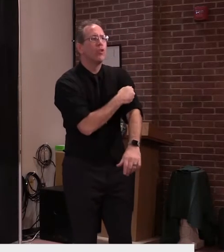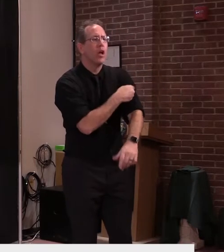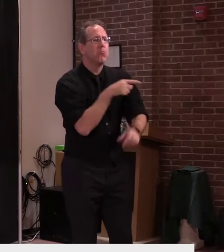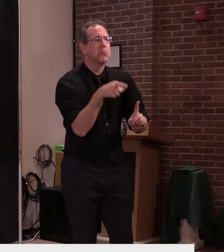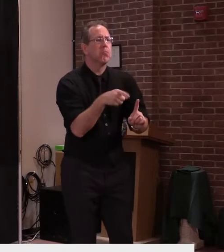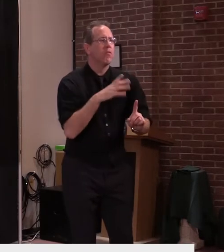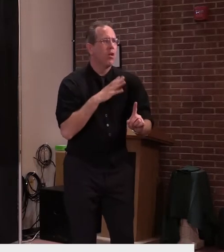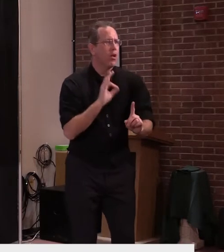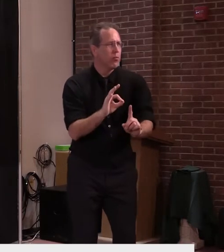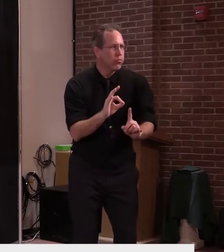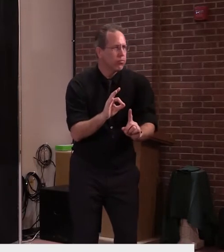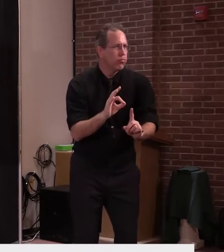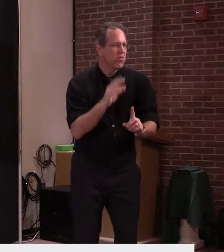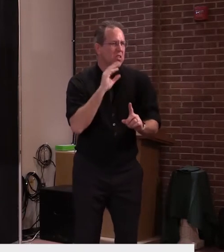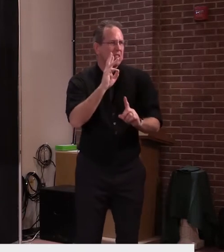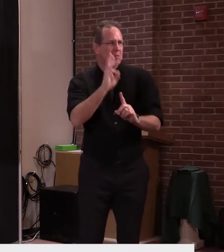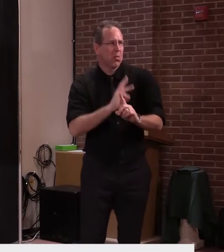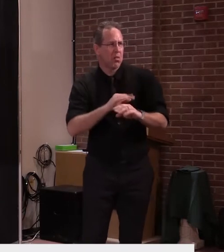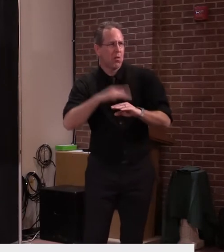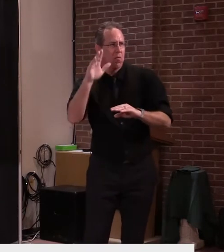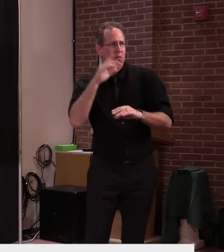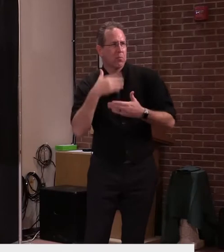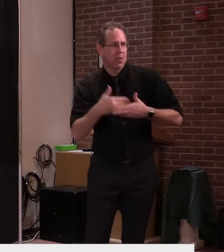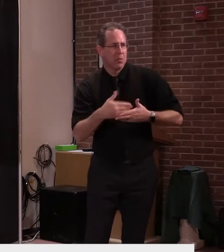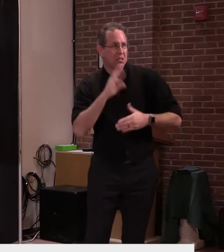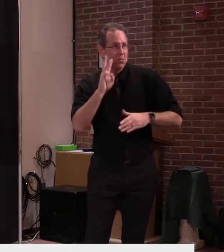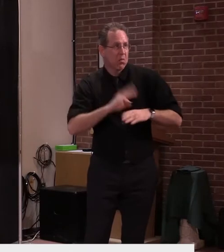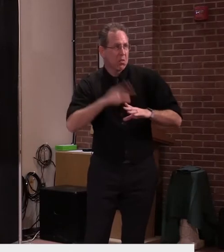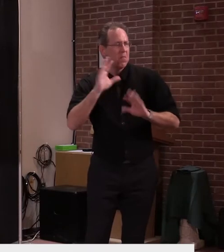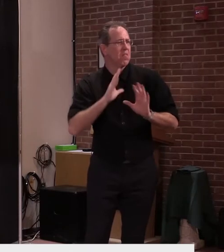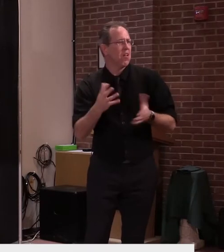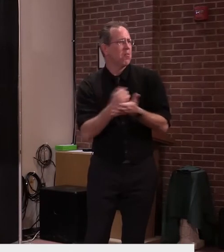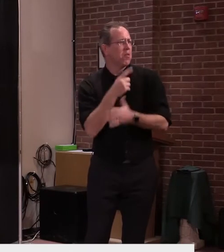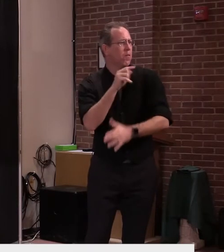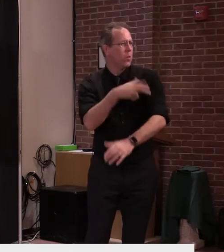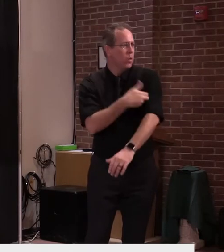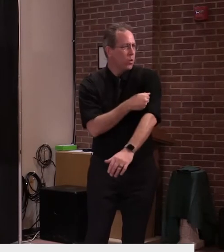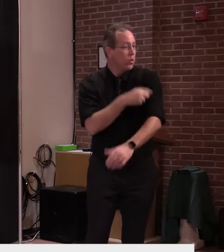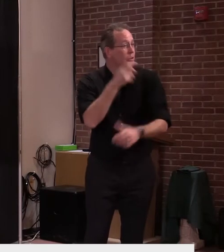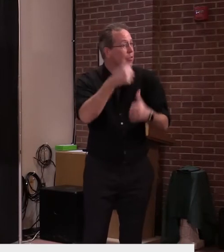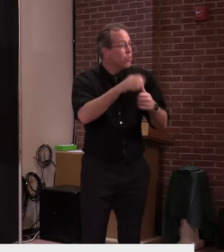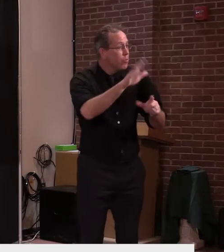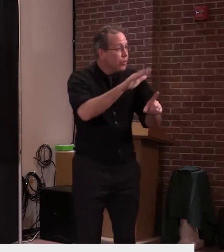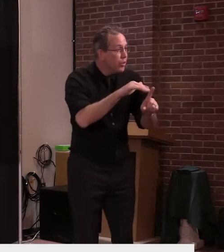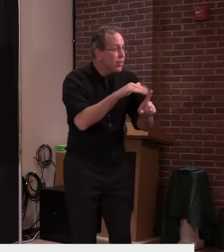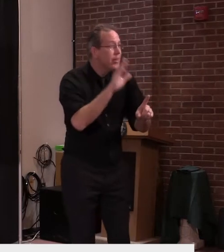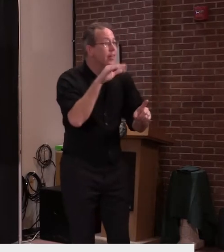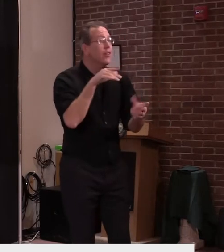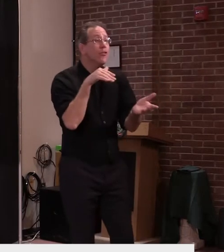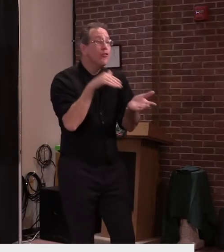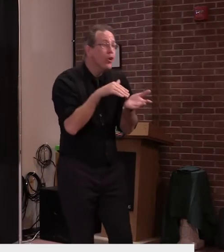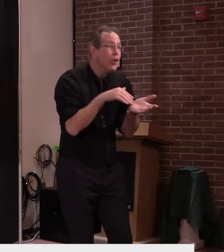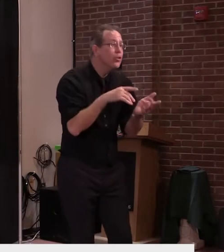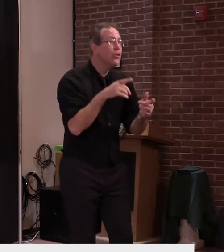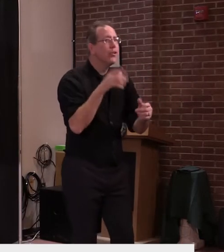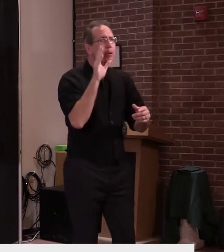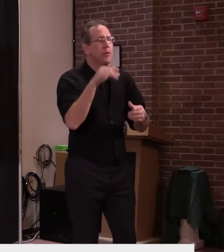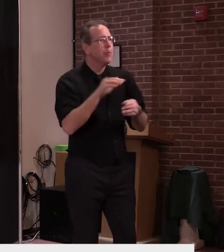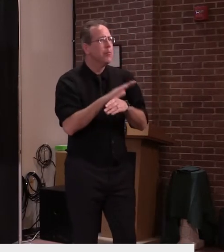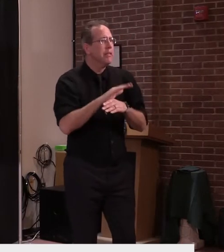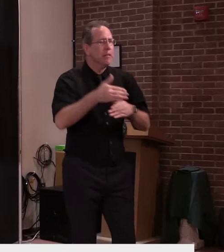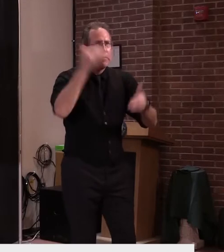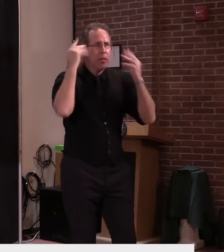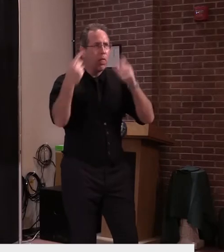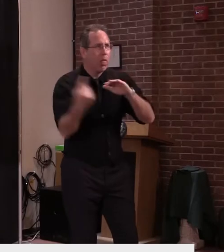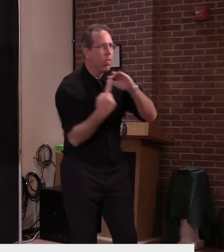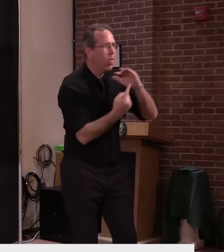As a final note, pediatricians and family medicine providers are very busy right now with COVID, with other respiratory viruses, and with